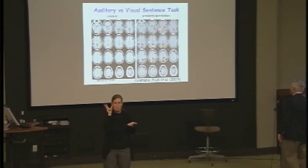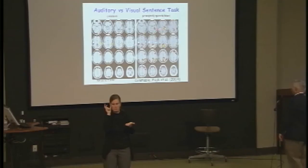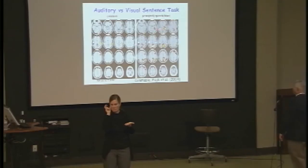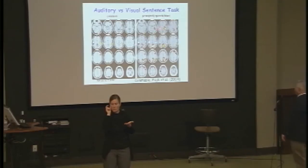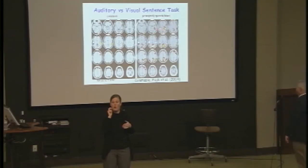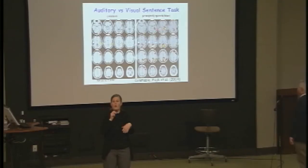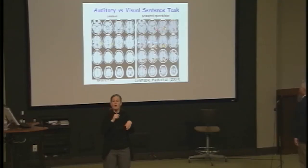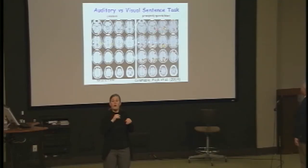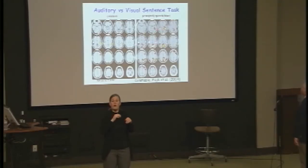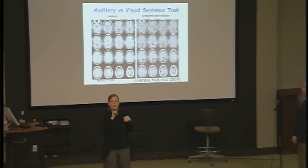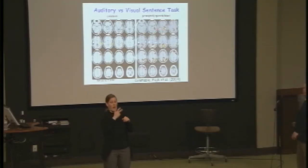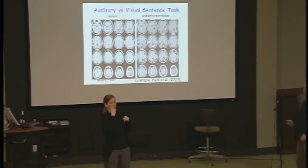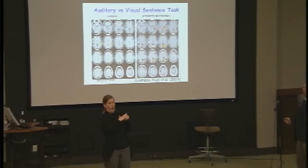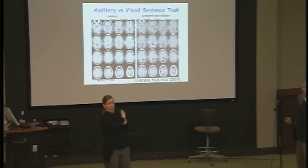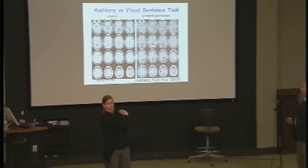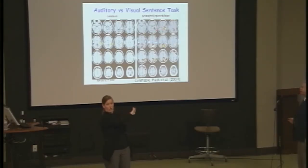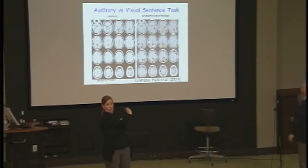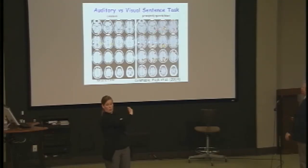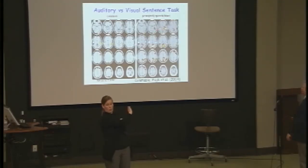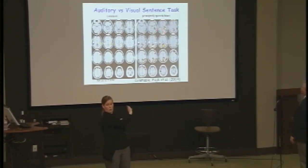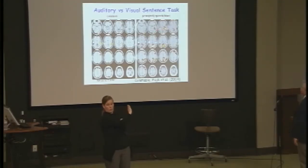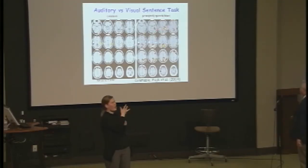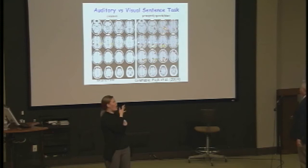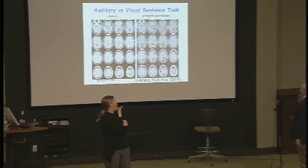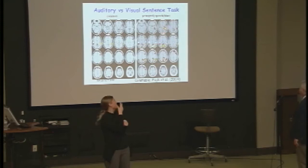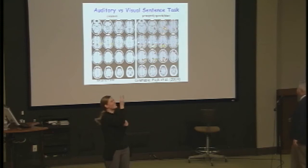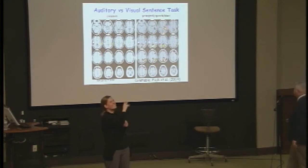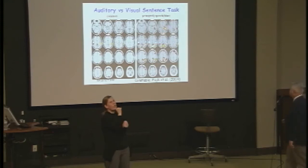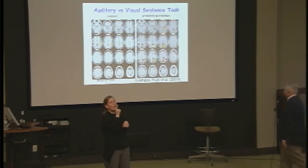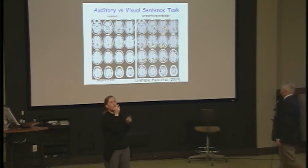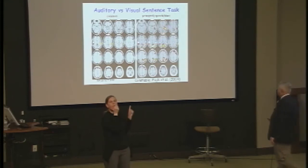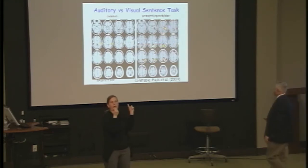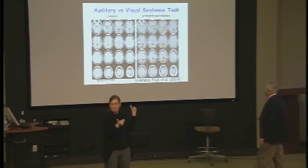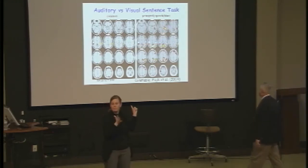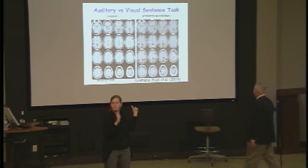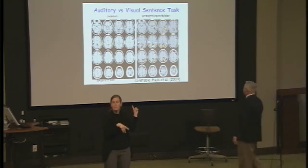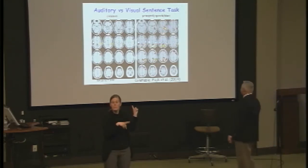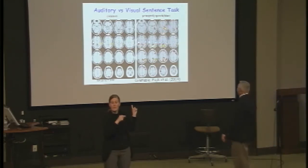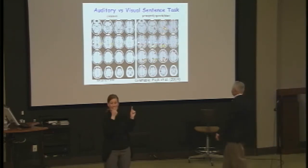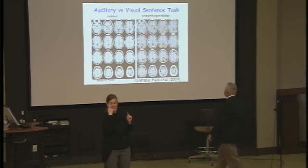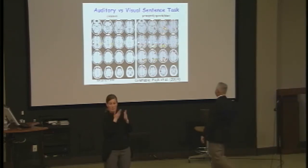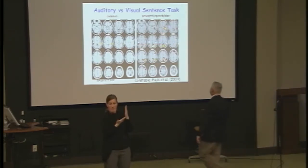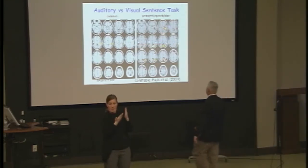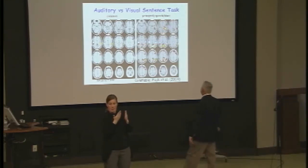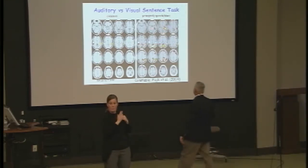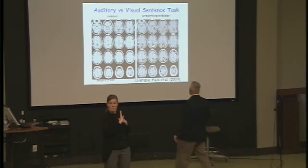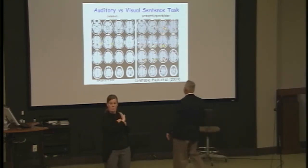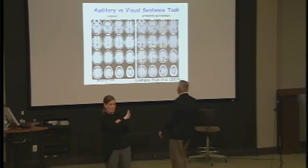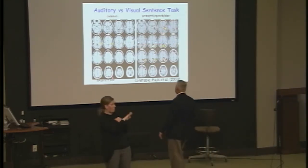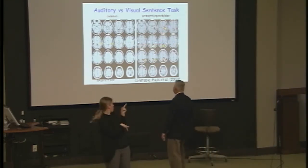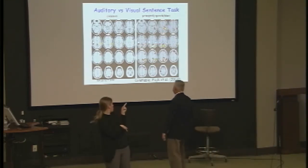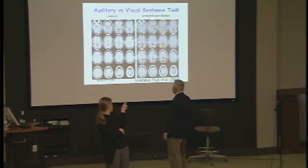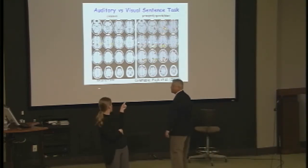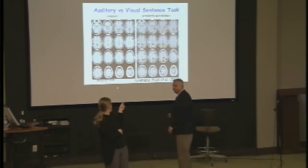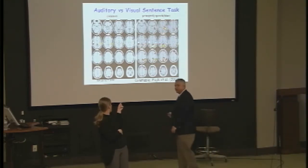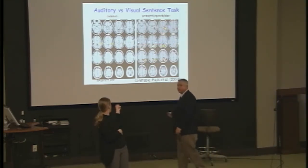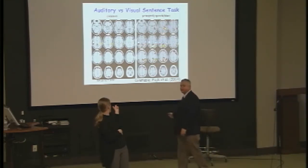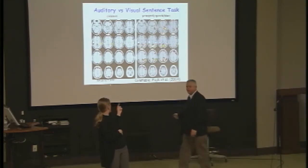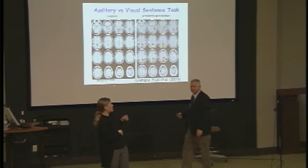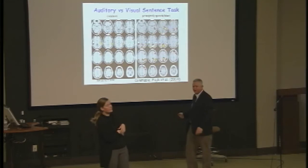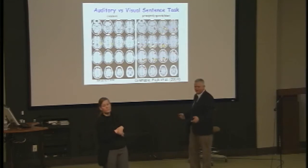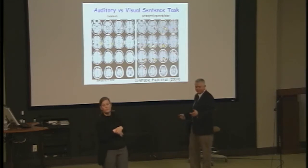bit hard to see. I didn't realize it would be with the bright lights, but I guess you can see. That on this side, oh, and this is